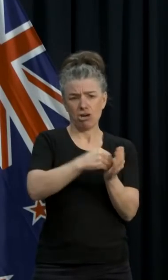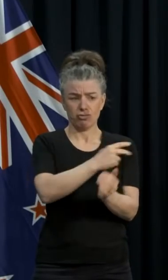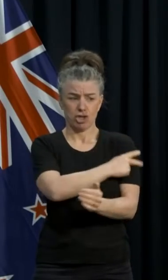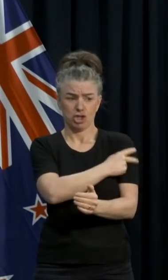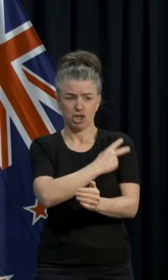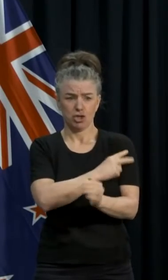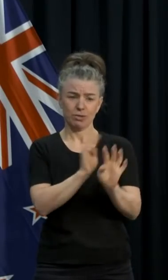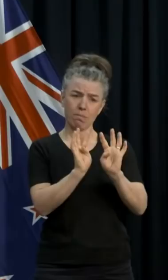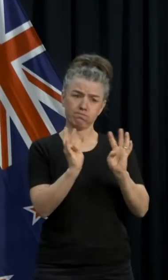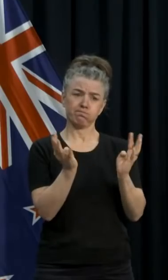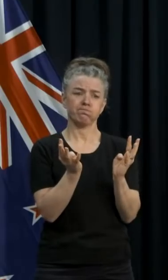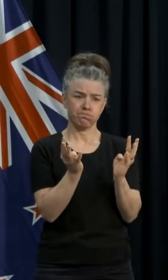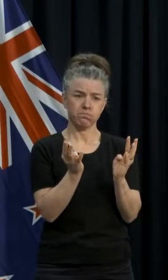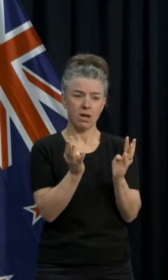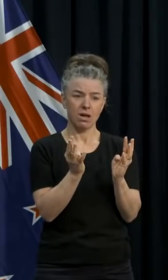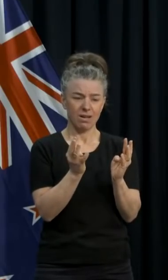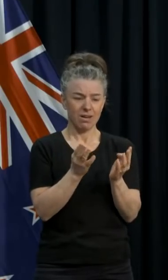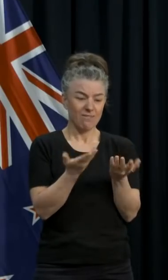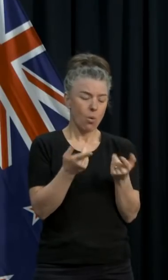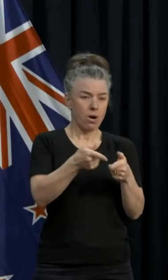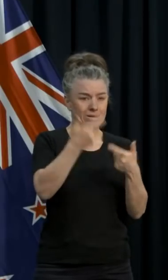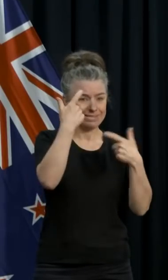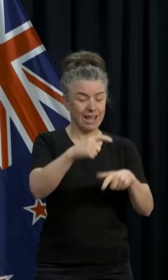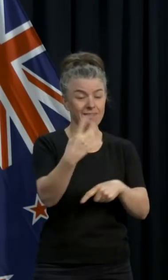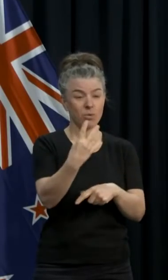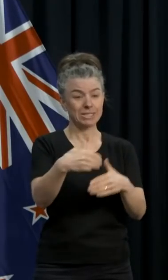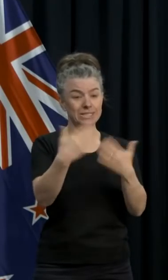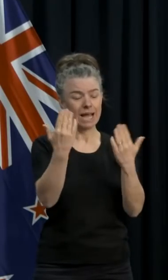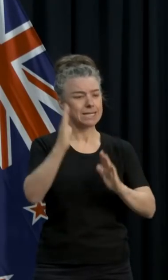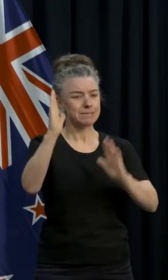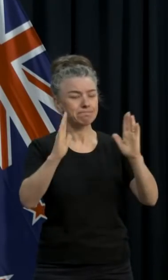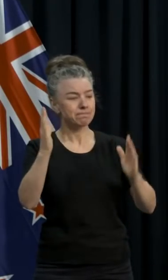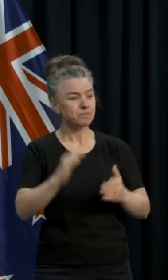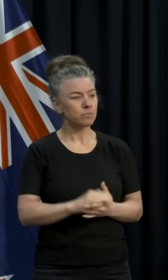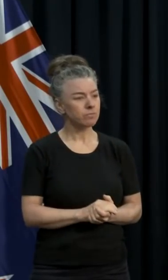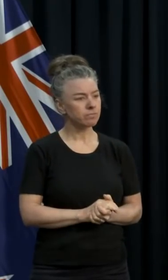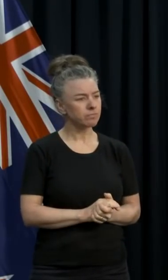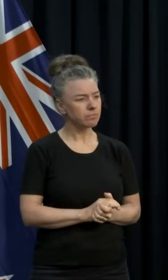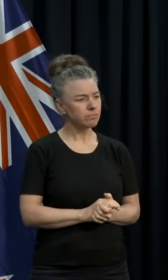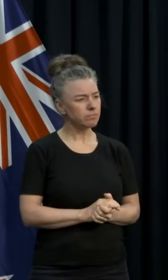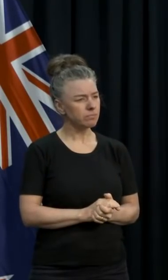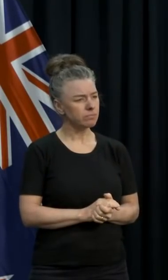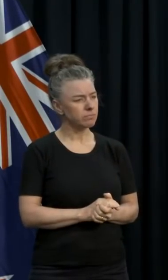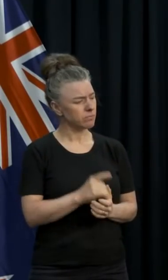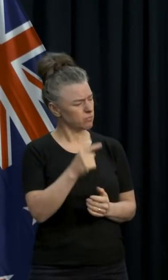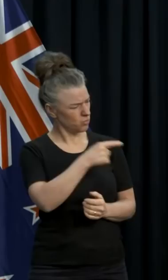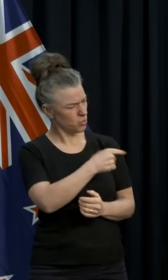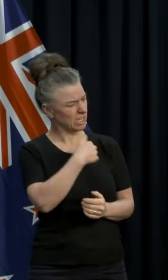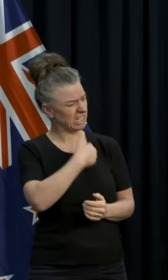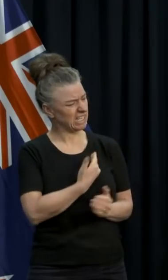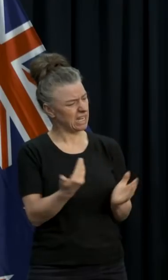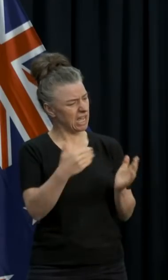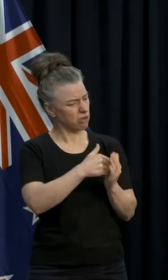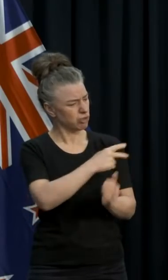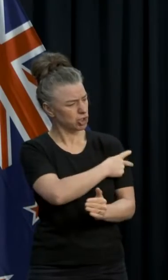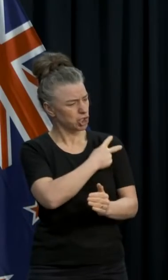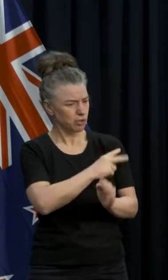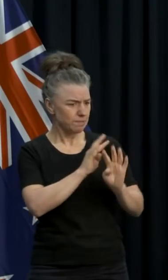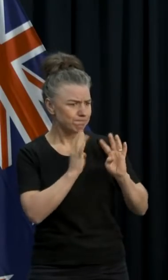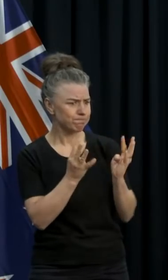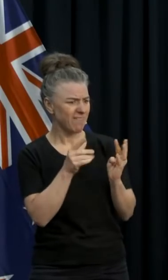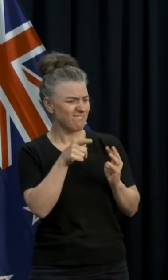it for the duration of the stay. Why is enhanced security necessary, and why is a dedicated